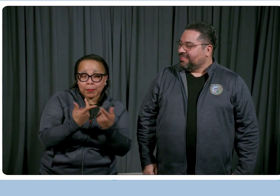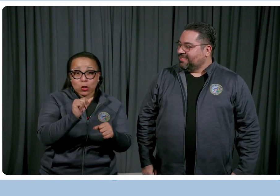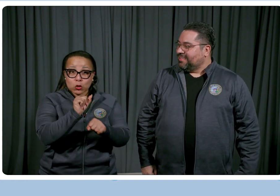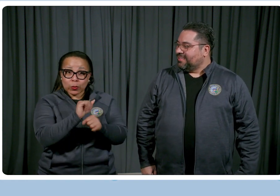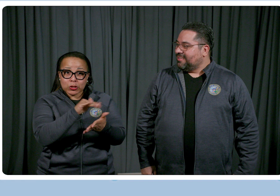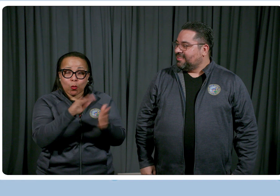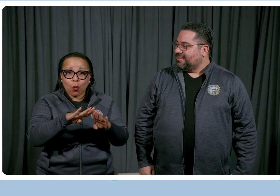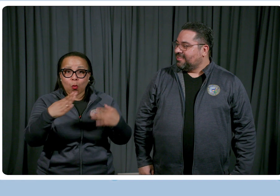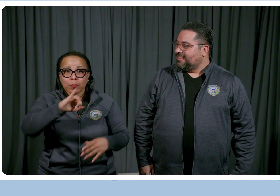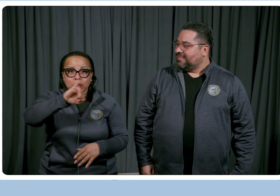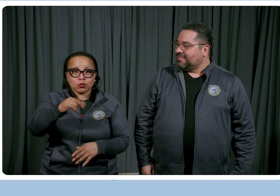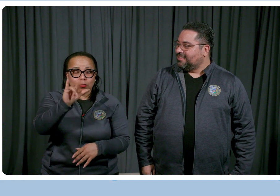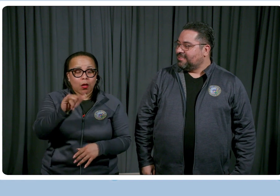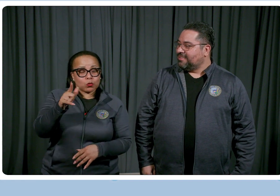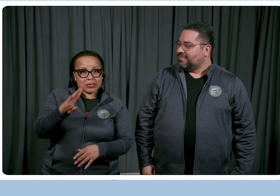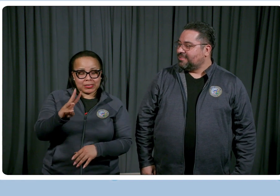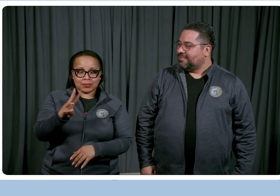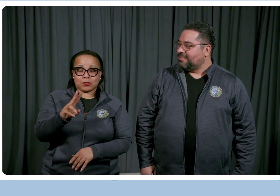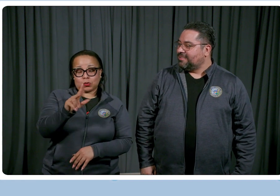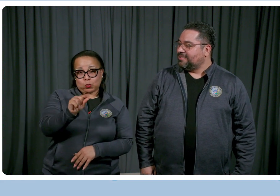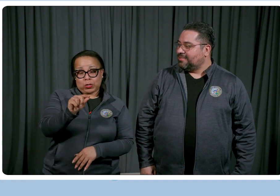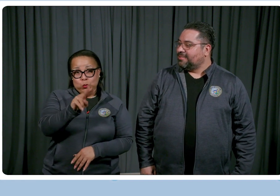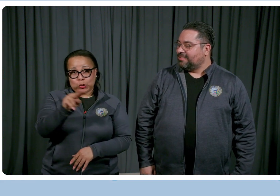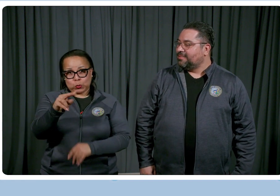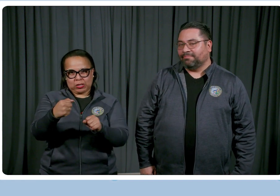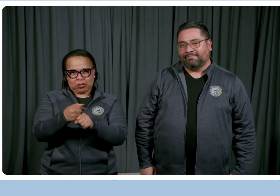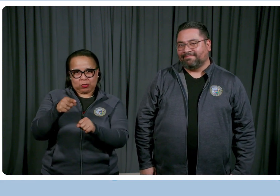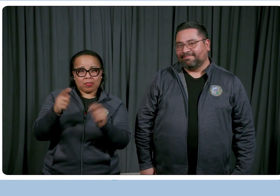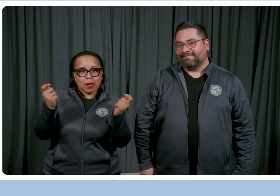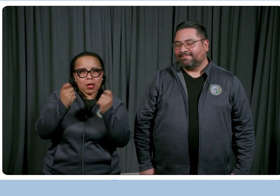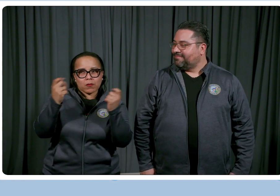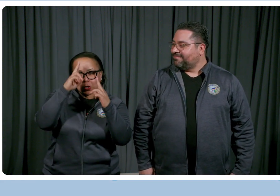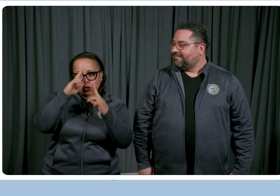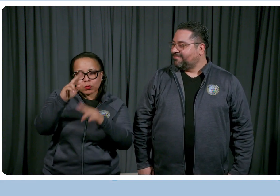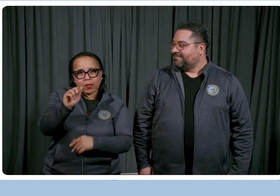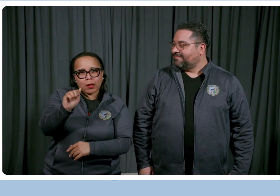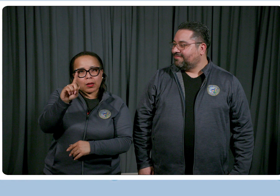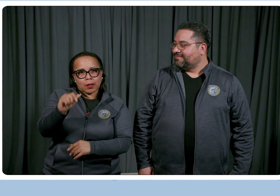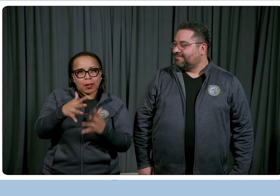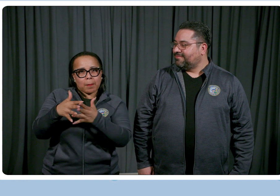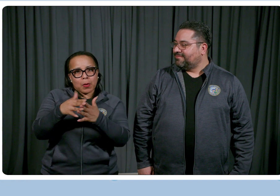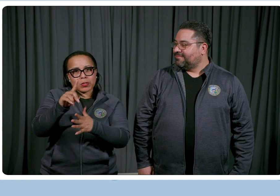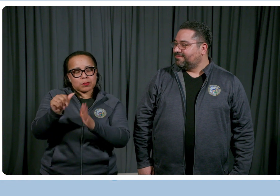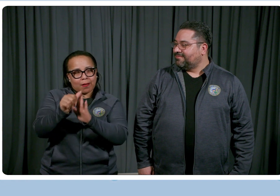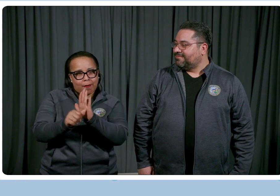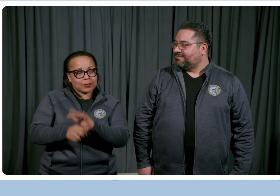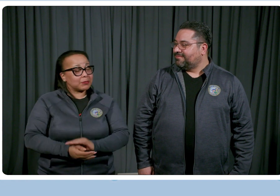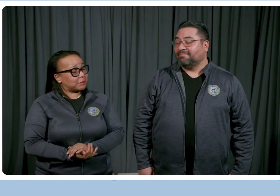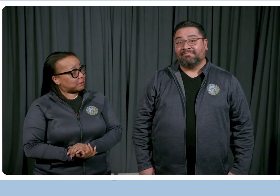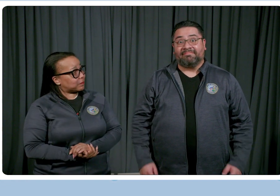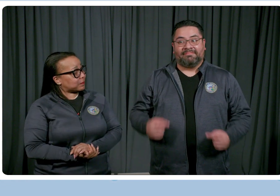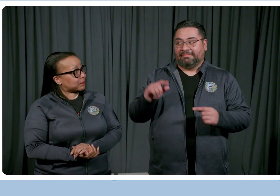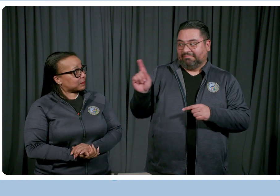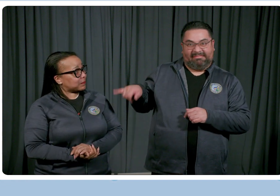and the Career Center was opened on July 26th, 2022, which is the anniversary of the Americans with Disabilities Act. Yeah,